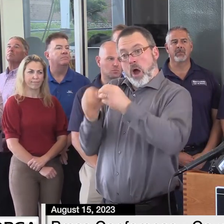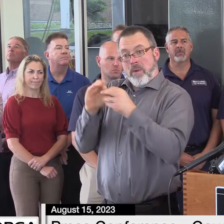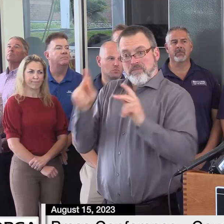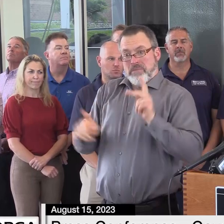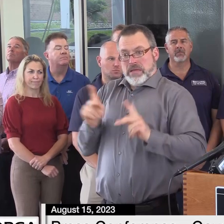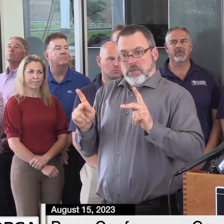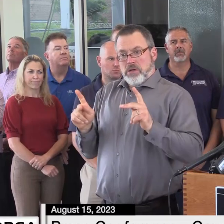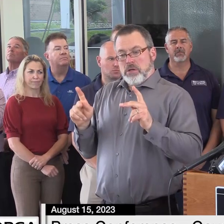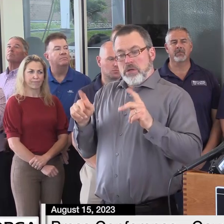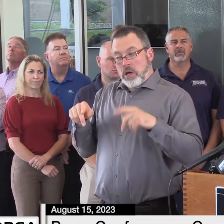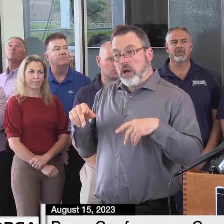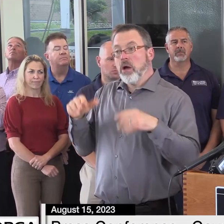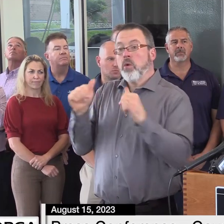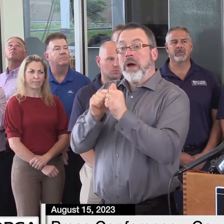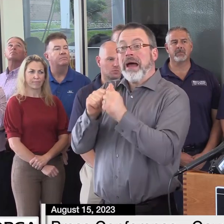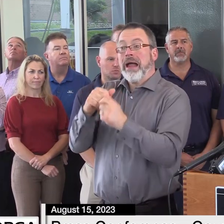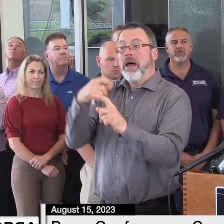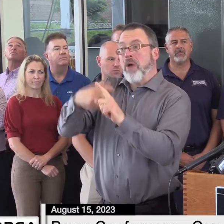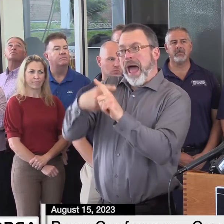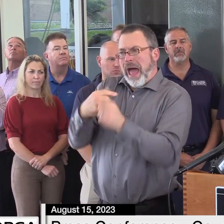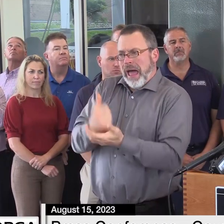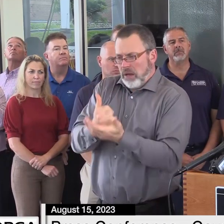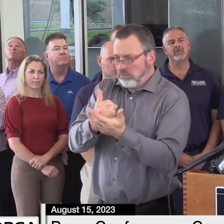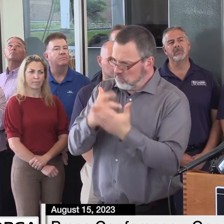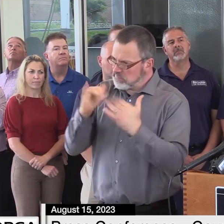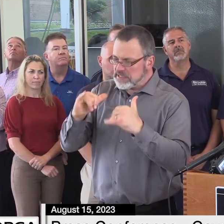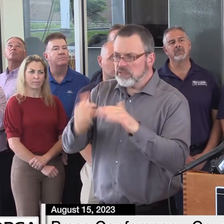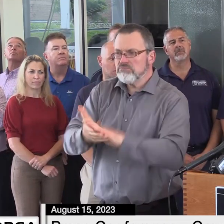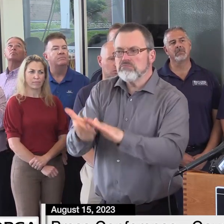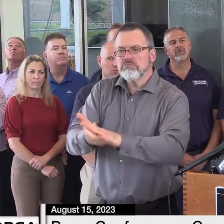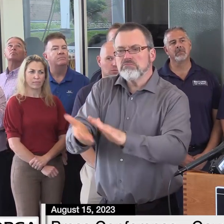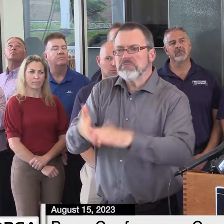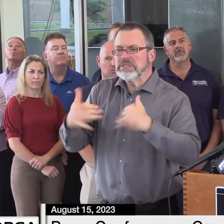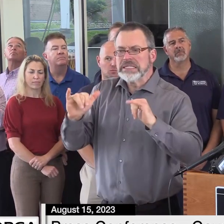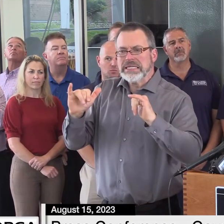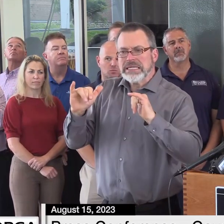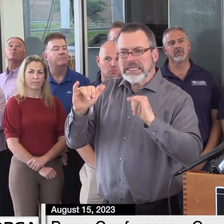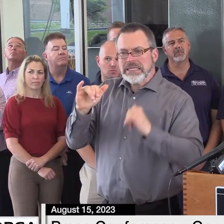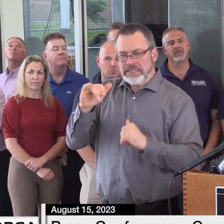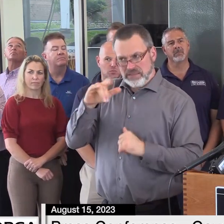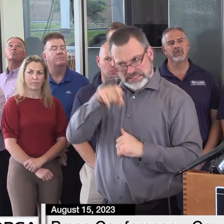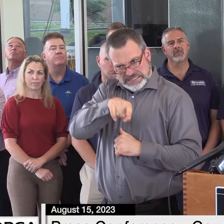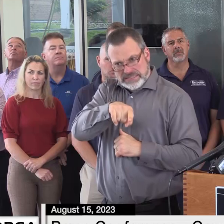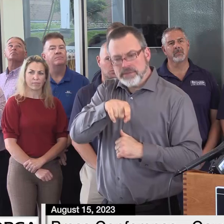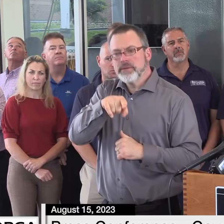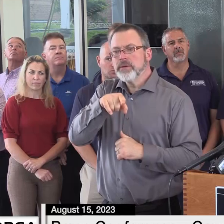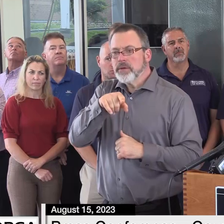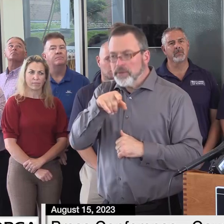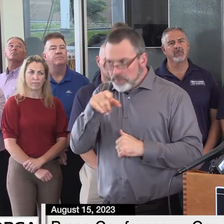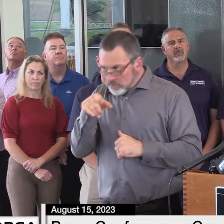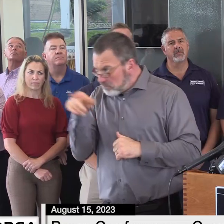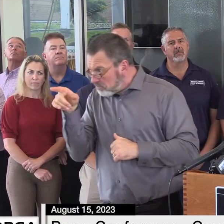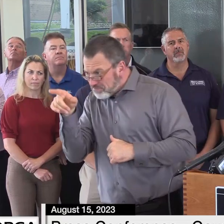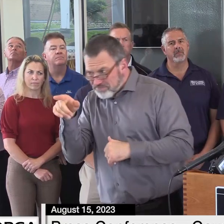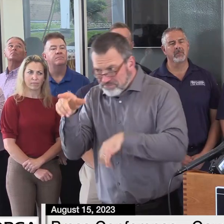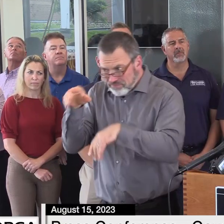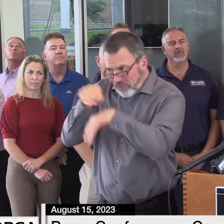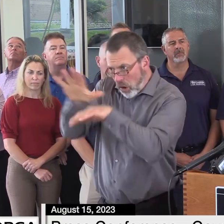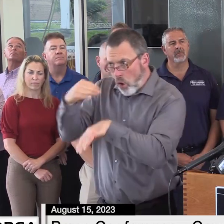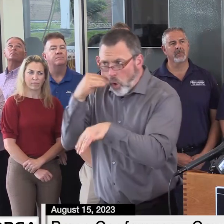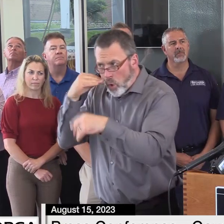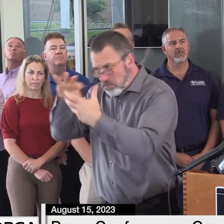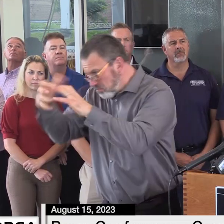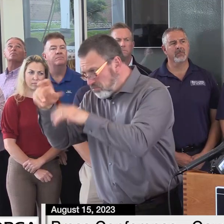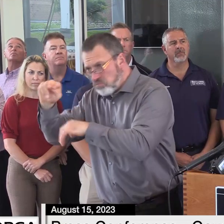rental assistance. And that's really what's fulfilling the need right now for those who have been displaced from their homes. And as I